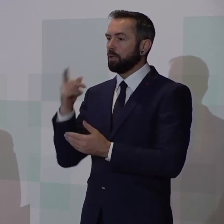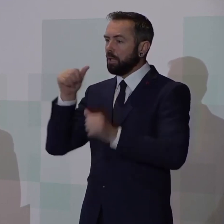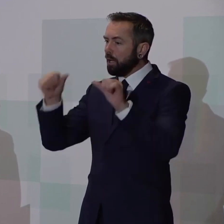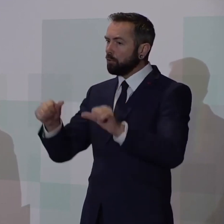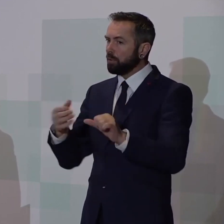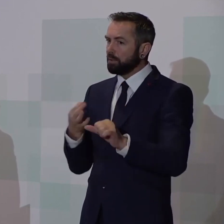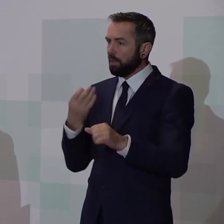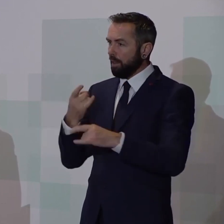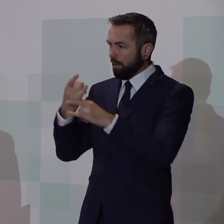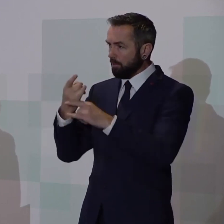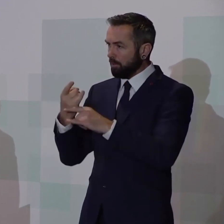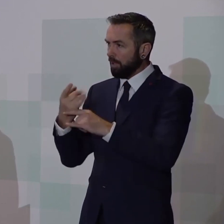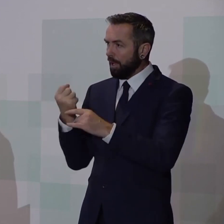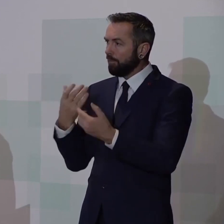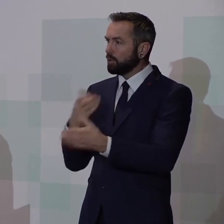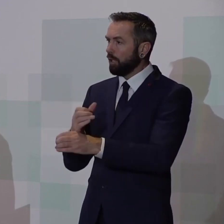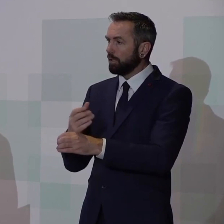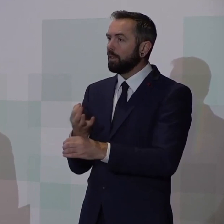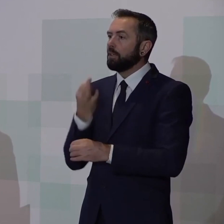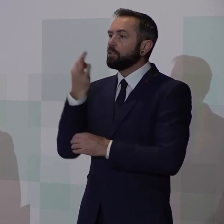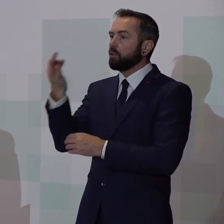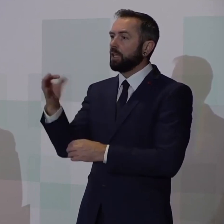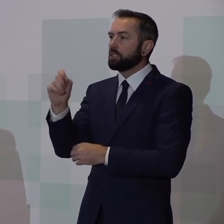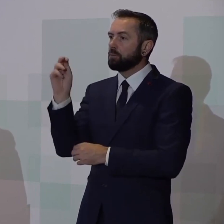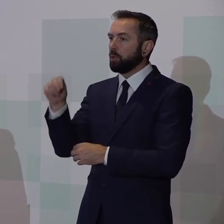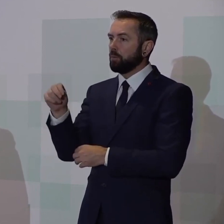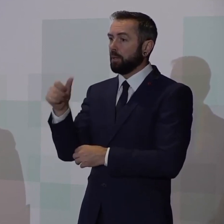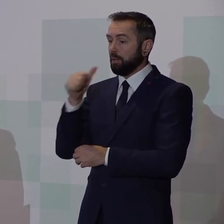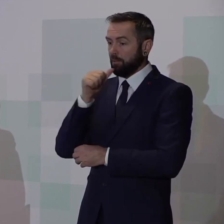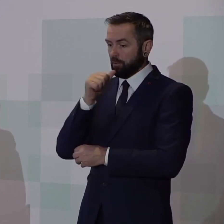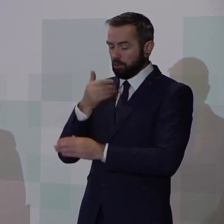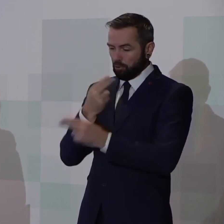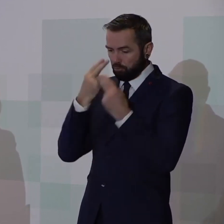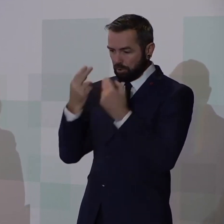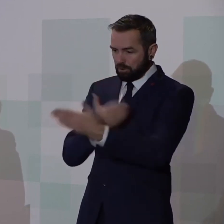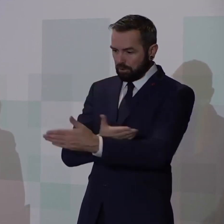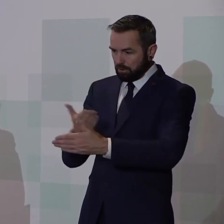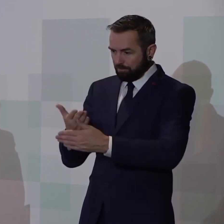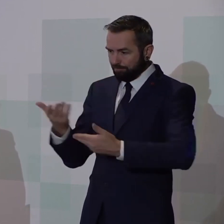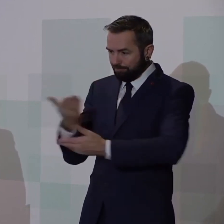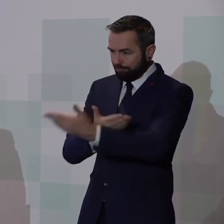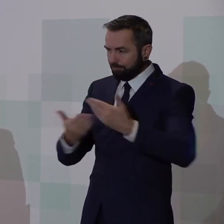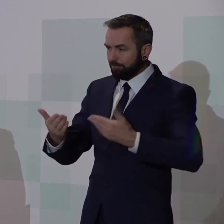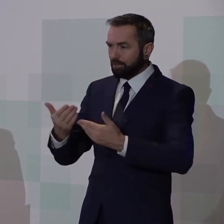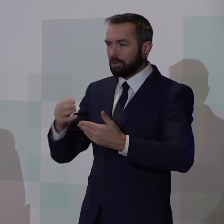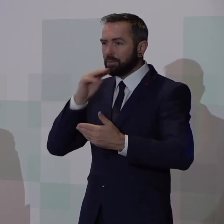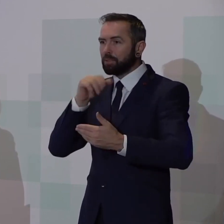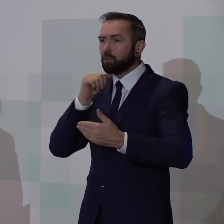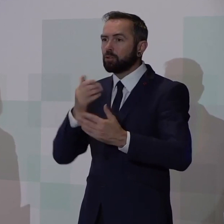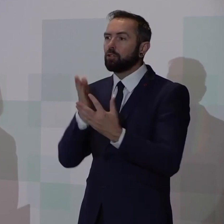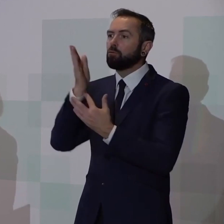child, donated sperm, and originally the discussion had been that he wouldn't be directly involved in the upbringing of the